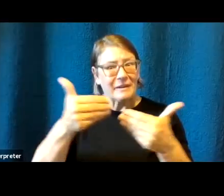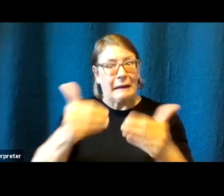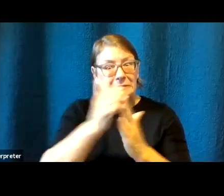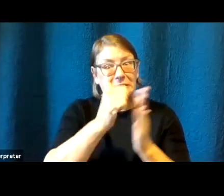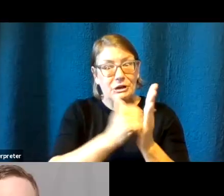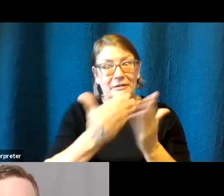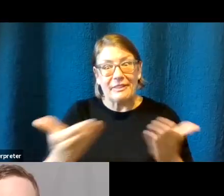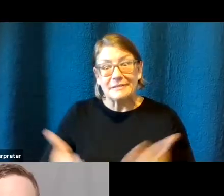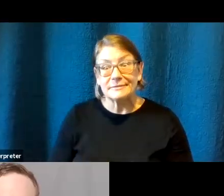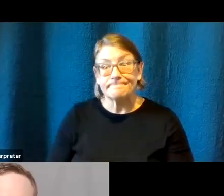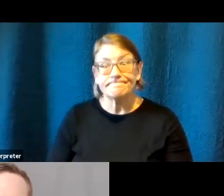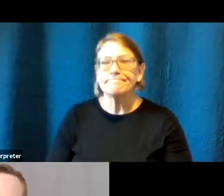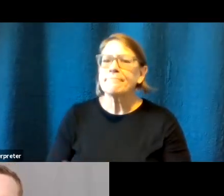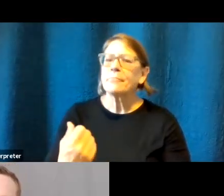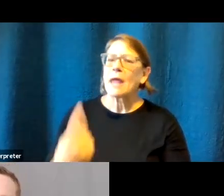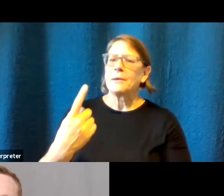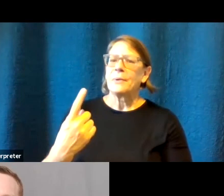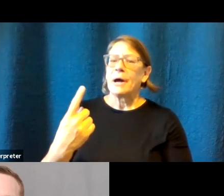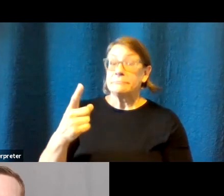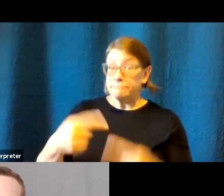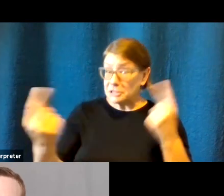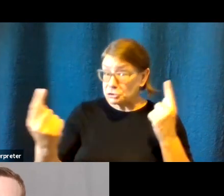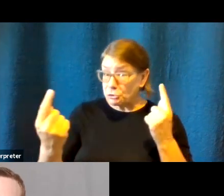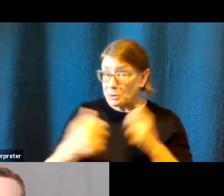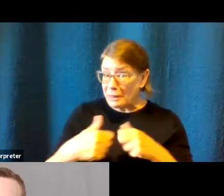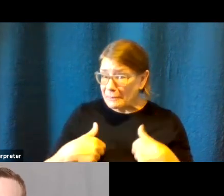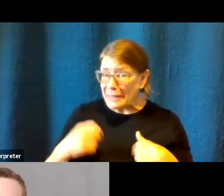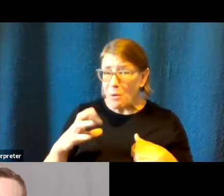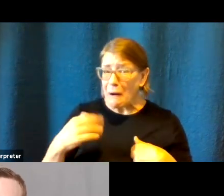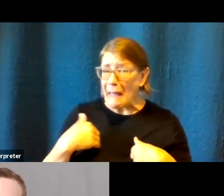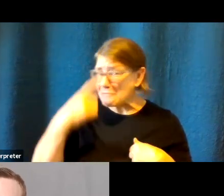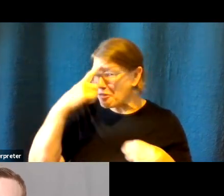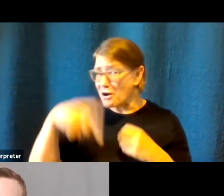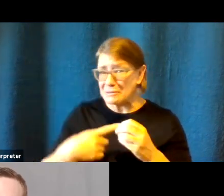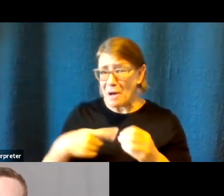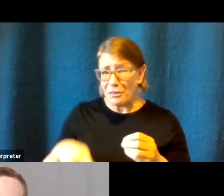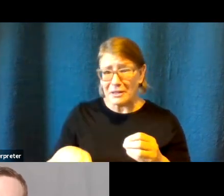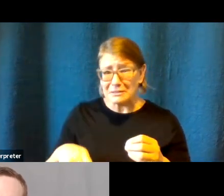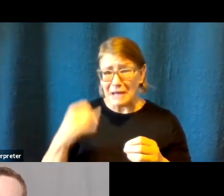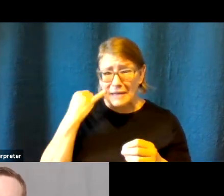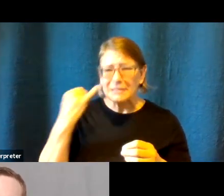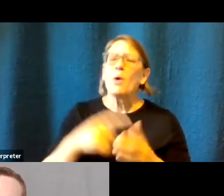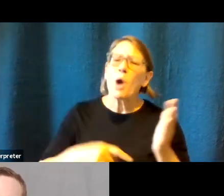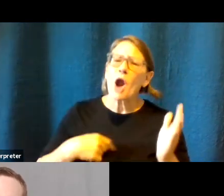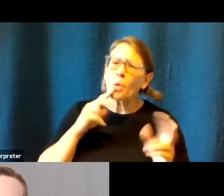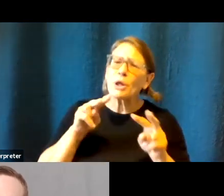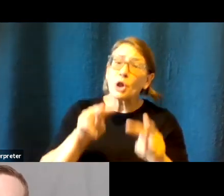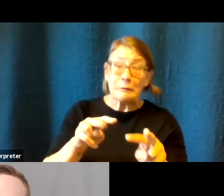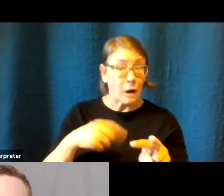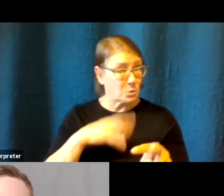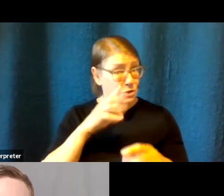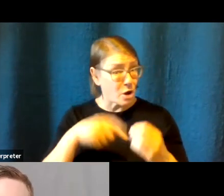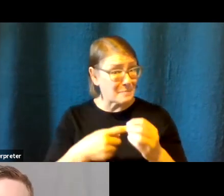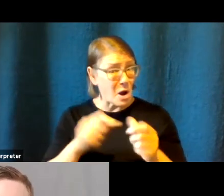items. Anybody disagree or have some thoughts about this? What are we looking at? Are we looking at a